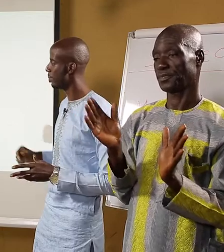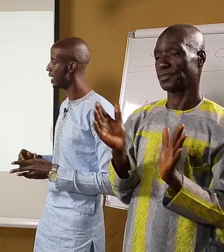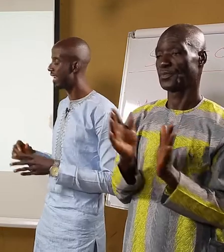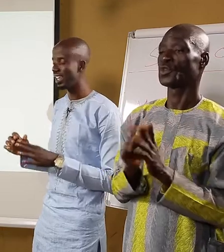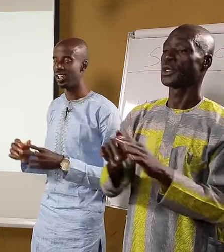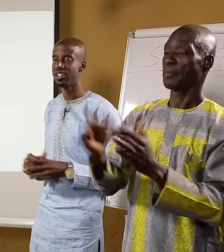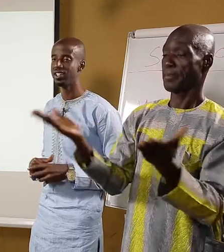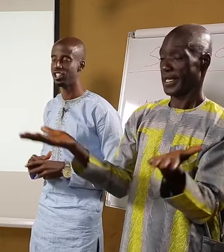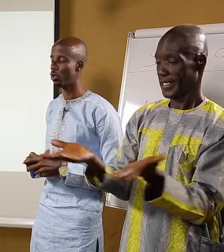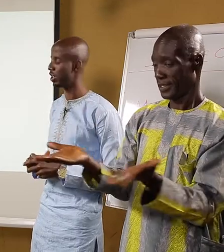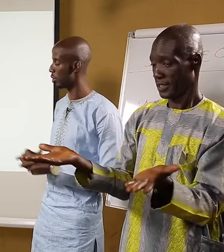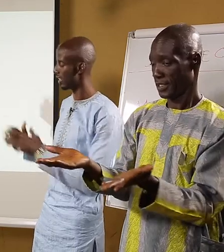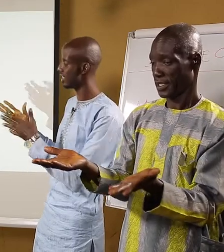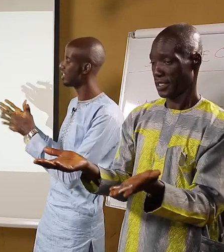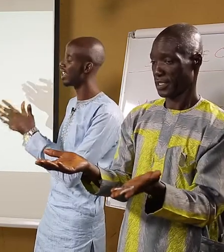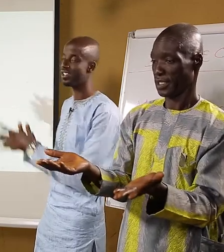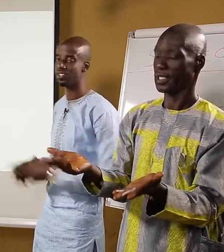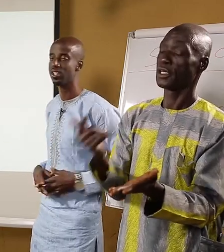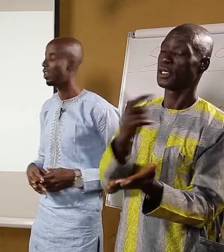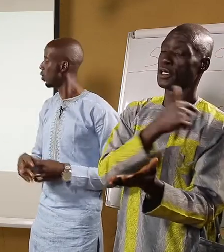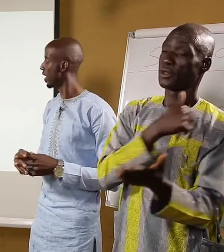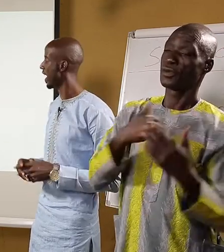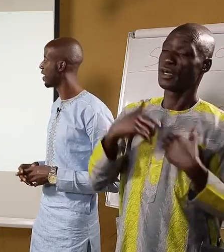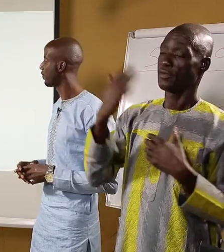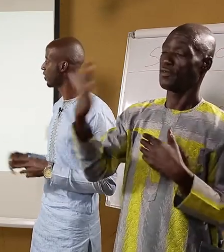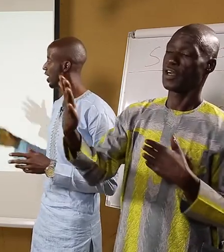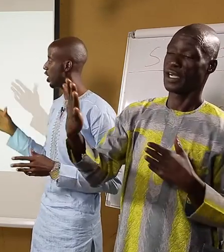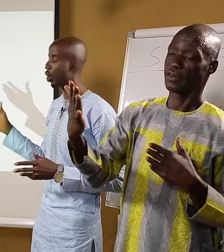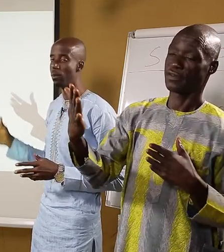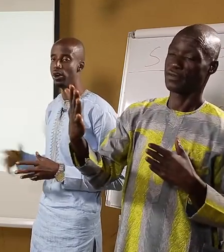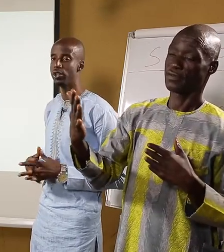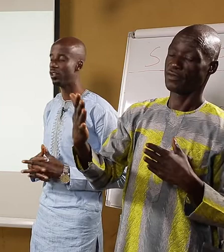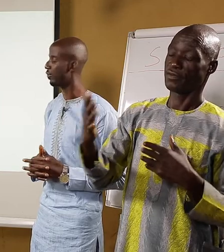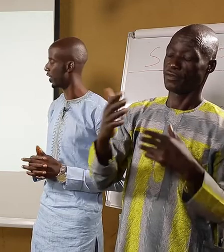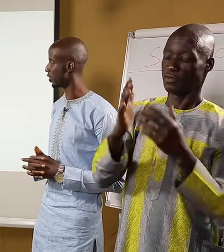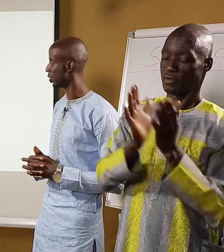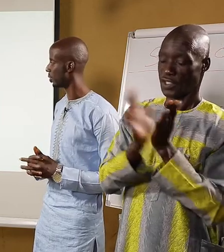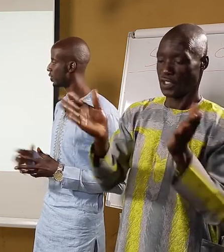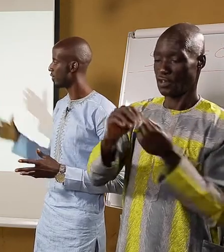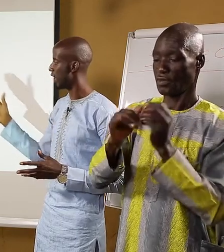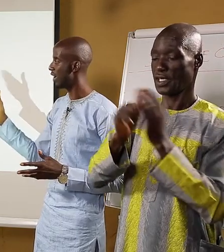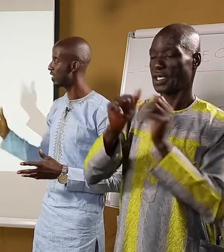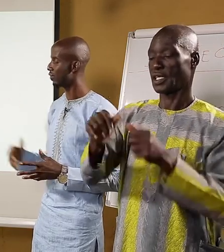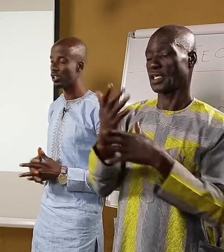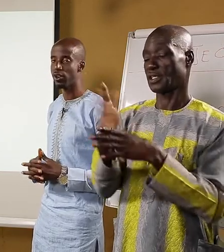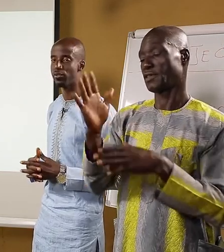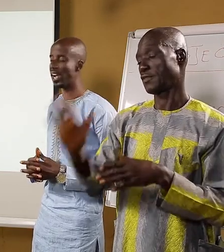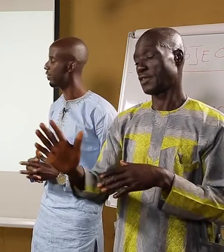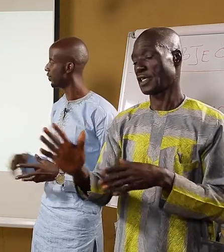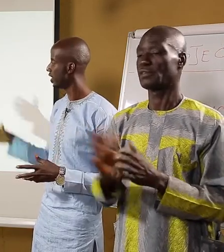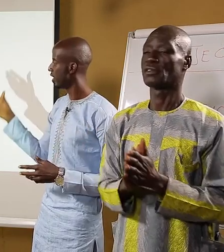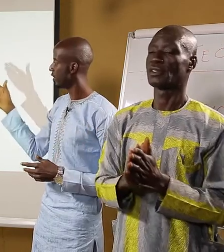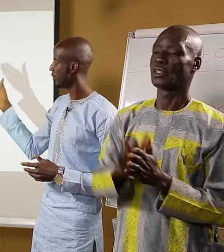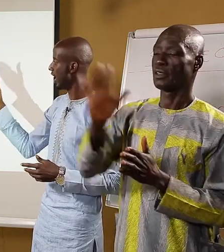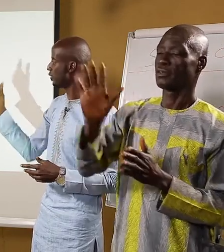every number in the denominator. But in this case, we have a common factor. 5 is a factor of